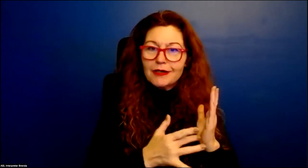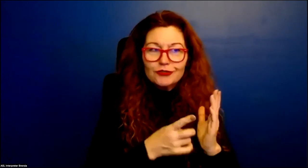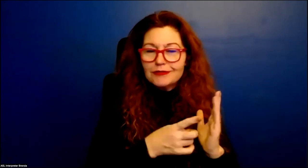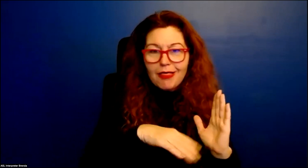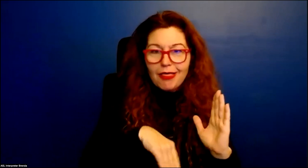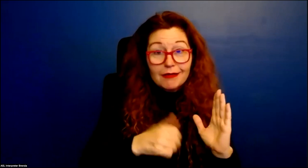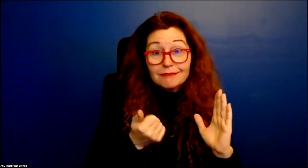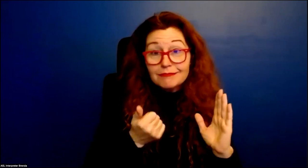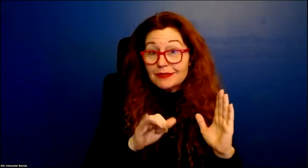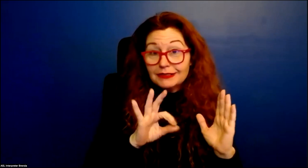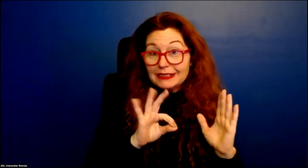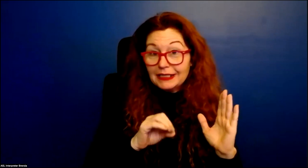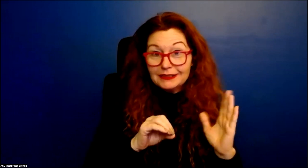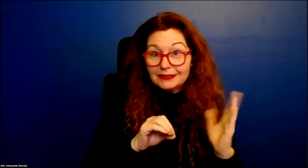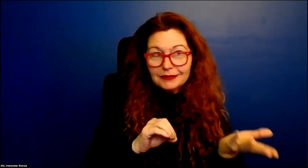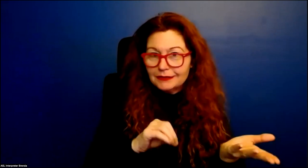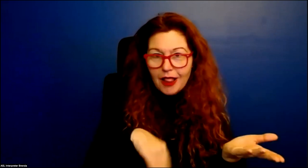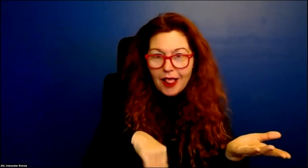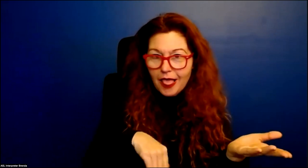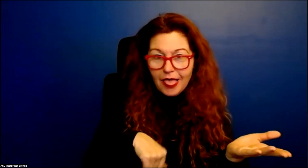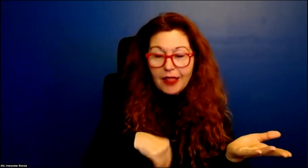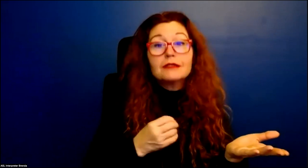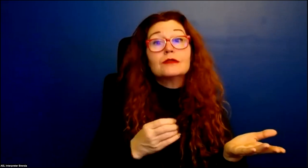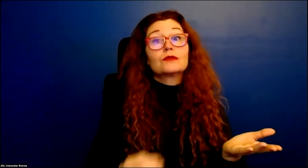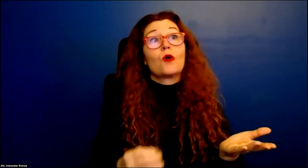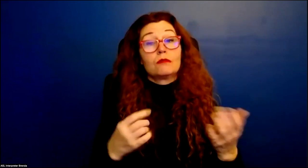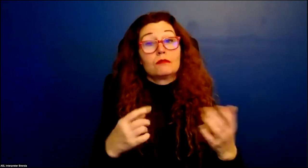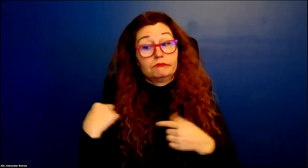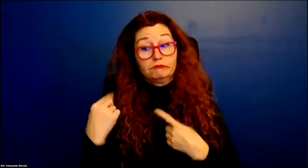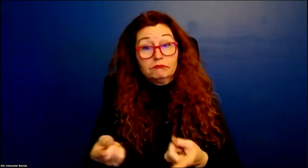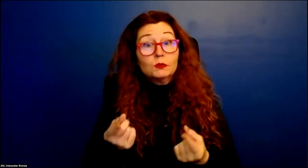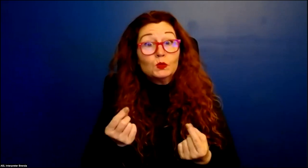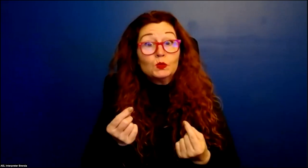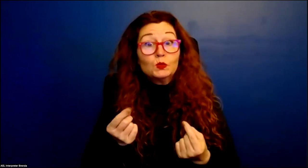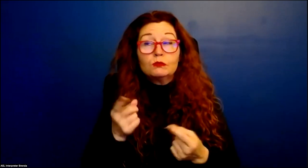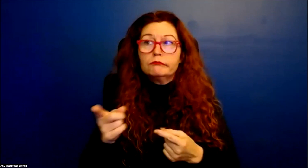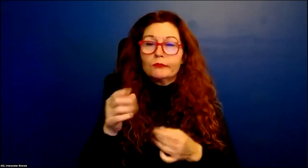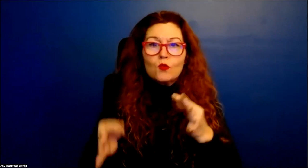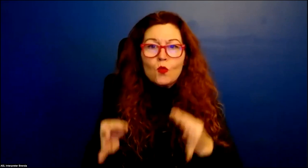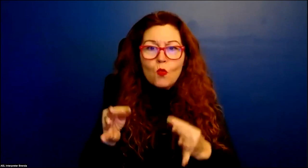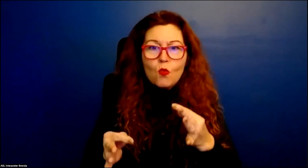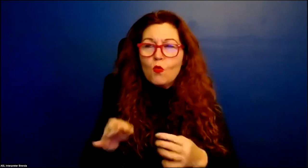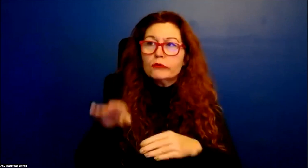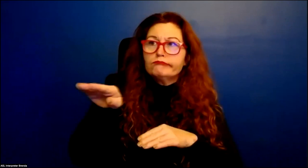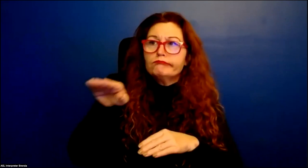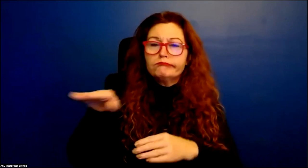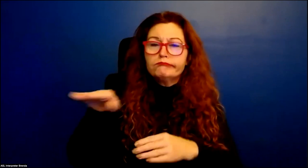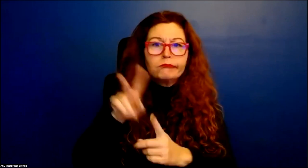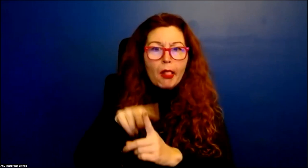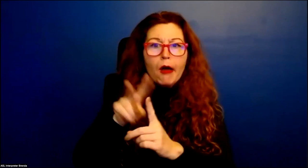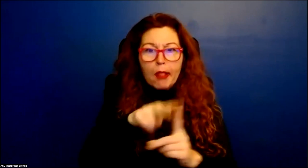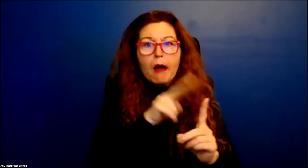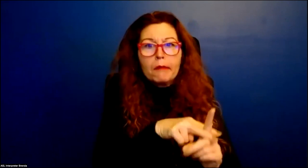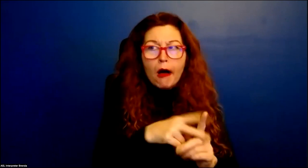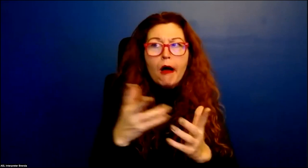to the courts, who typically would say that the ADA applies to digital technology, but there was still that lack